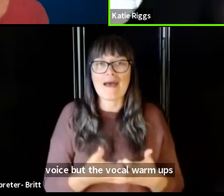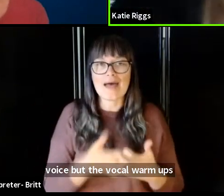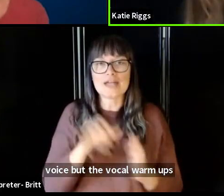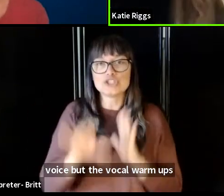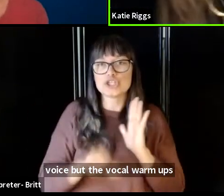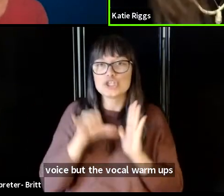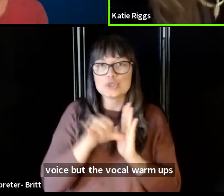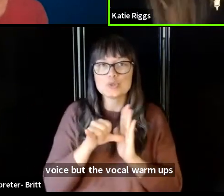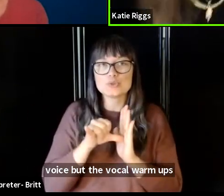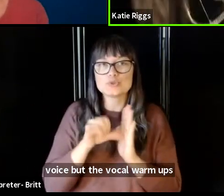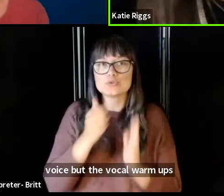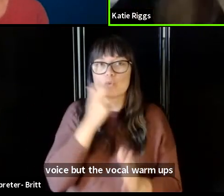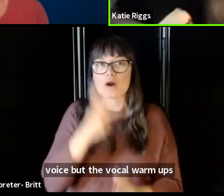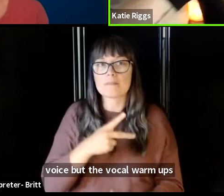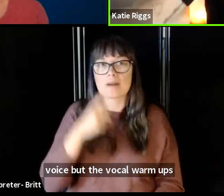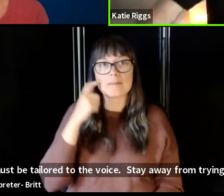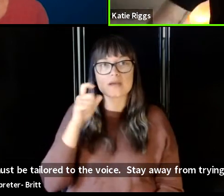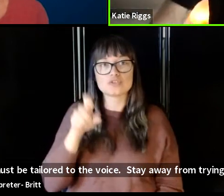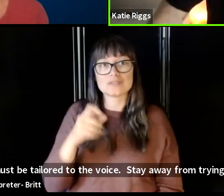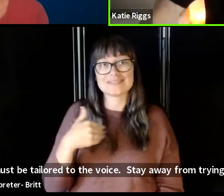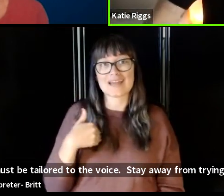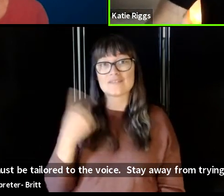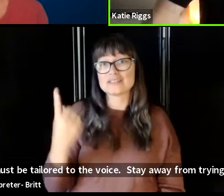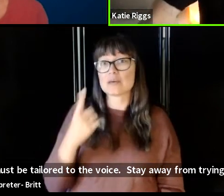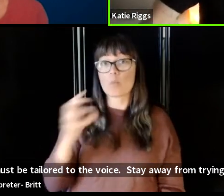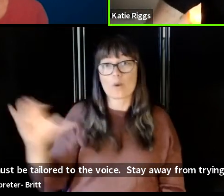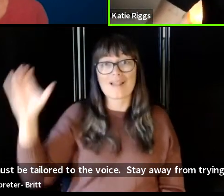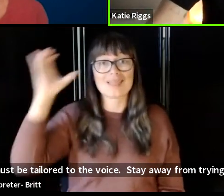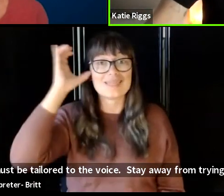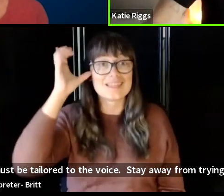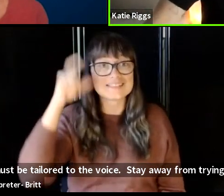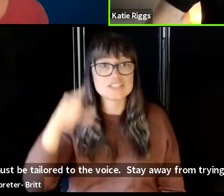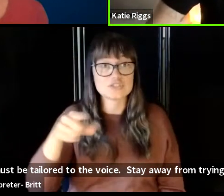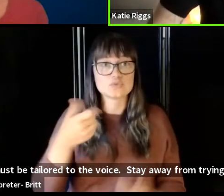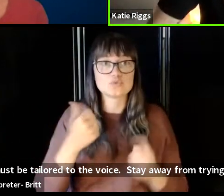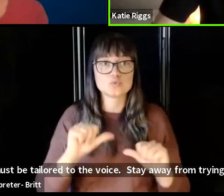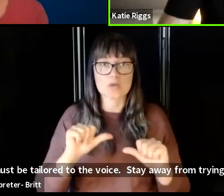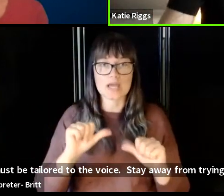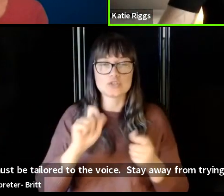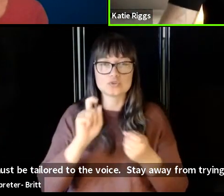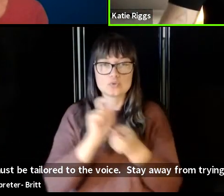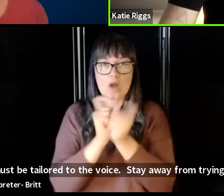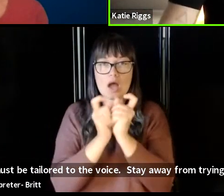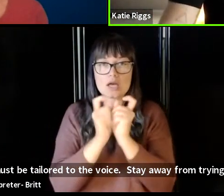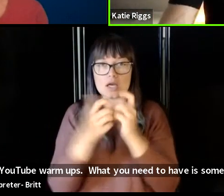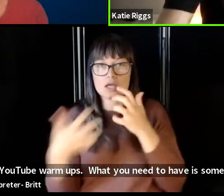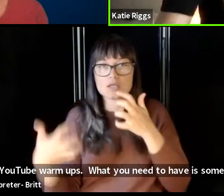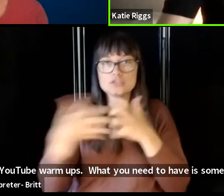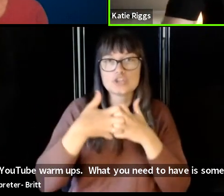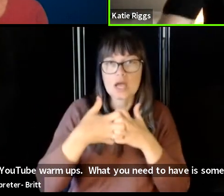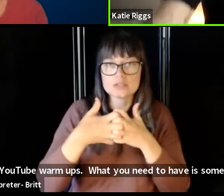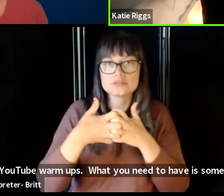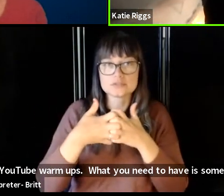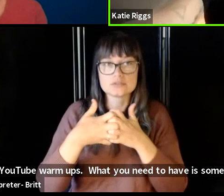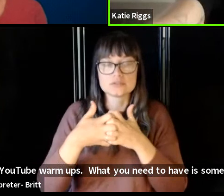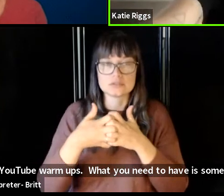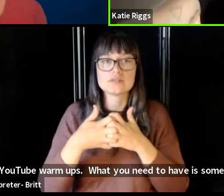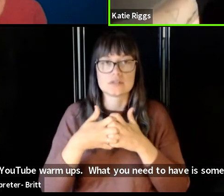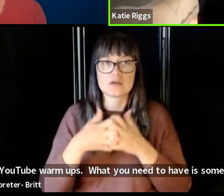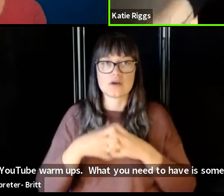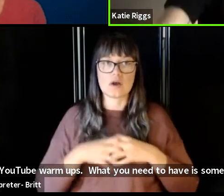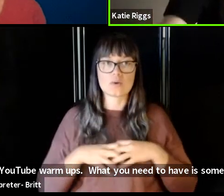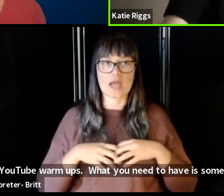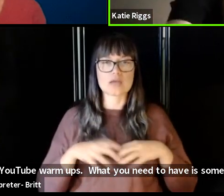warm-ups, because what you really need to have is somebody listening to you that can adjust when you go in the wrong direction. So no, it shouldn't take you any